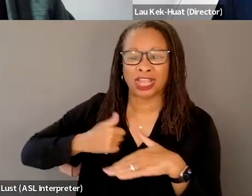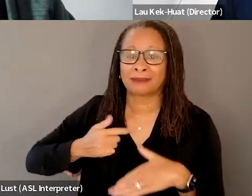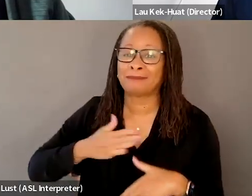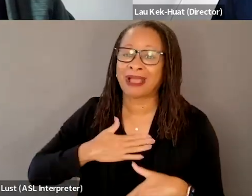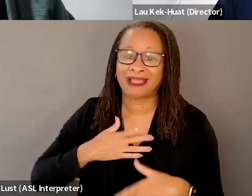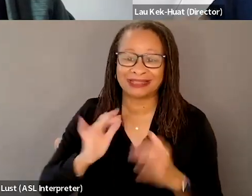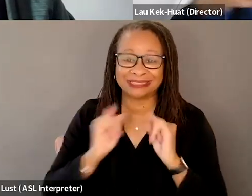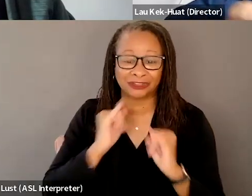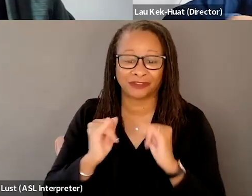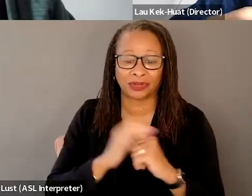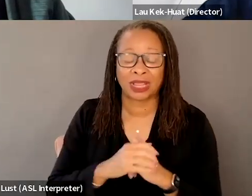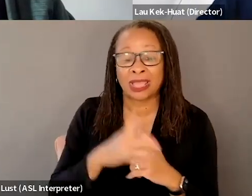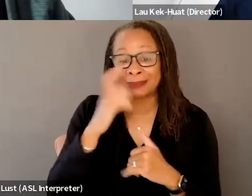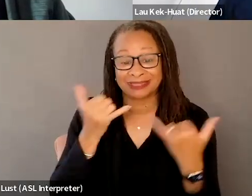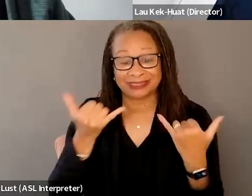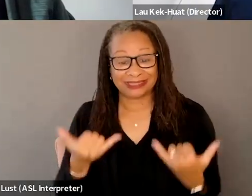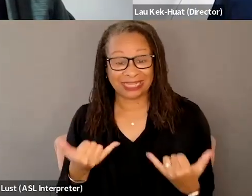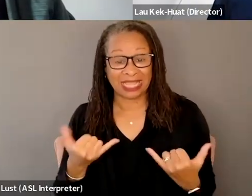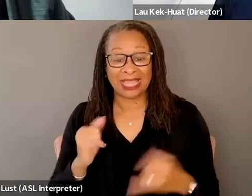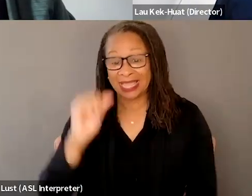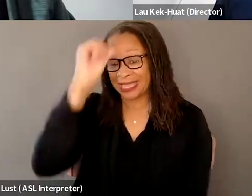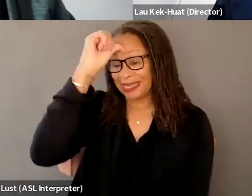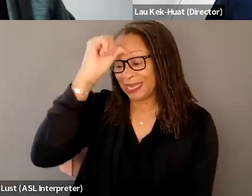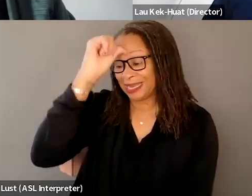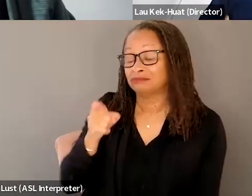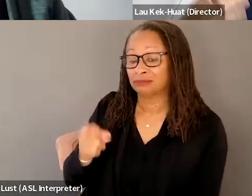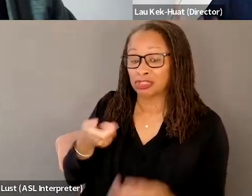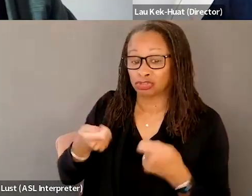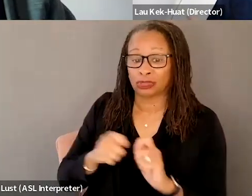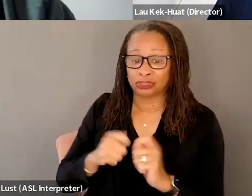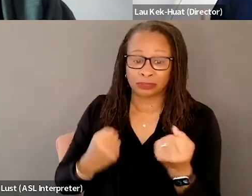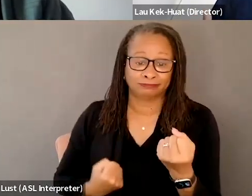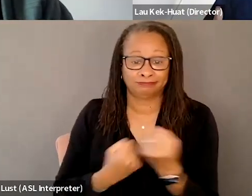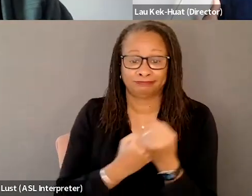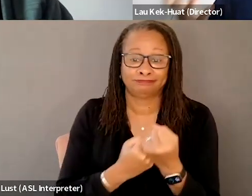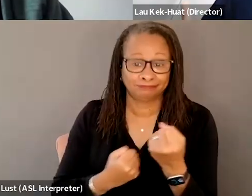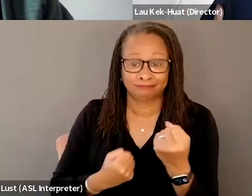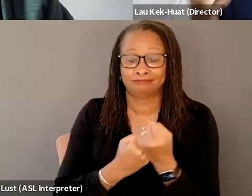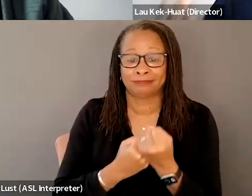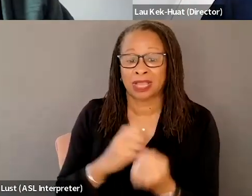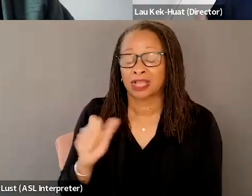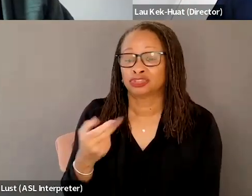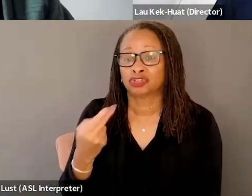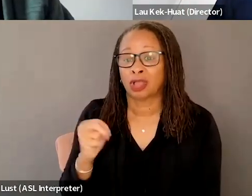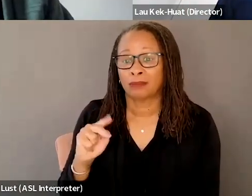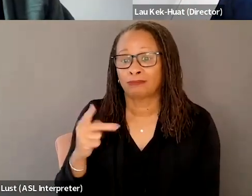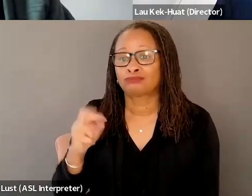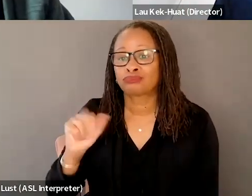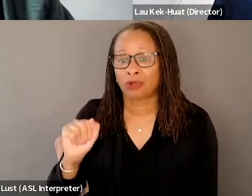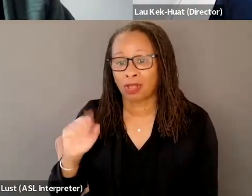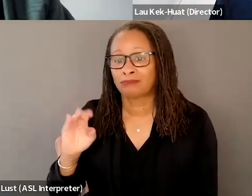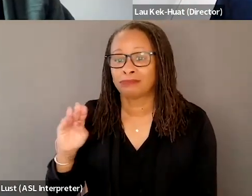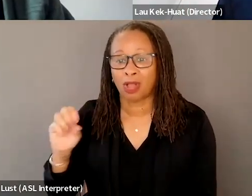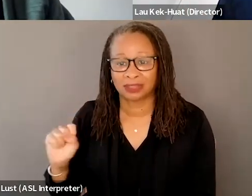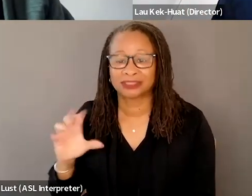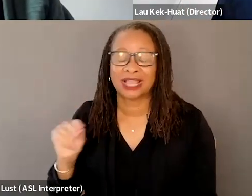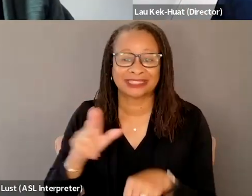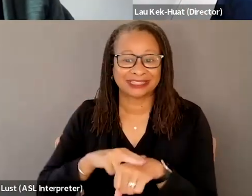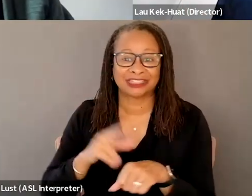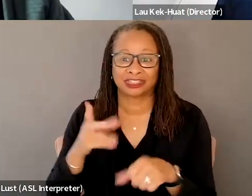because nowadays in India they try to promote Chandra Bose as a national hero again.